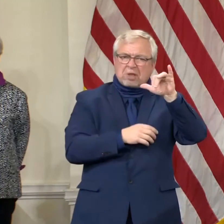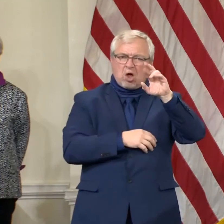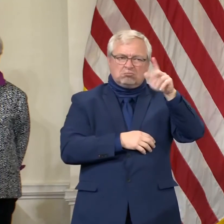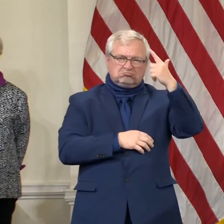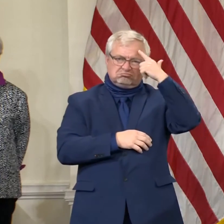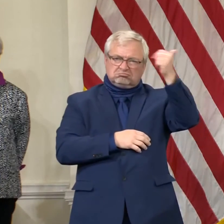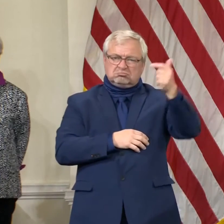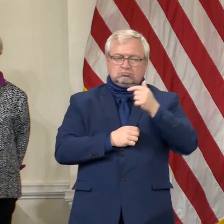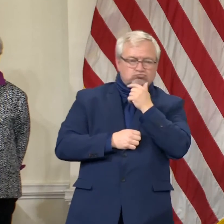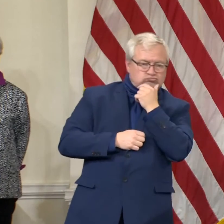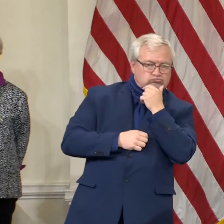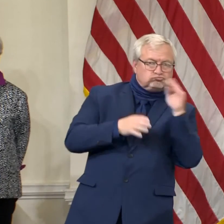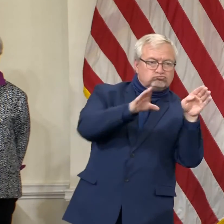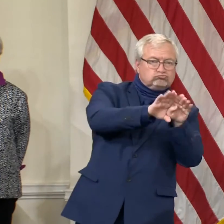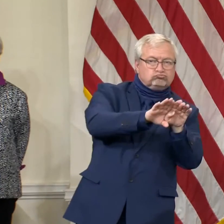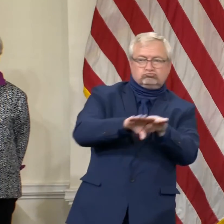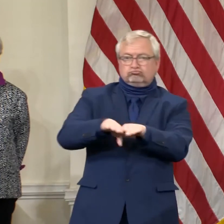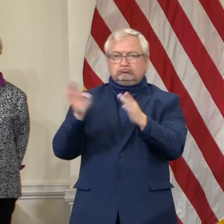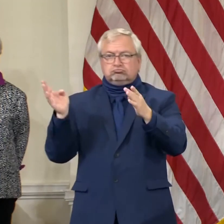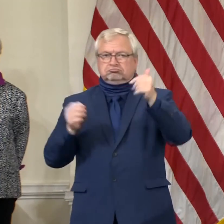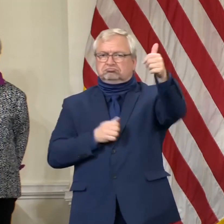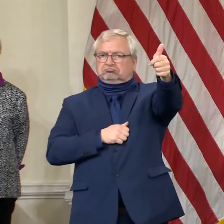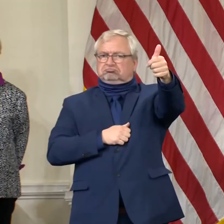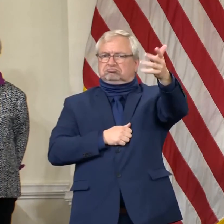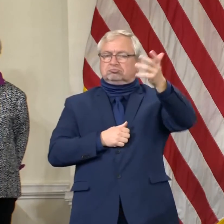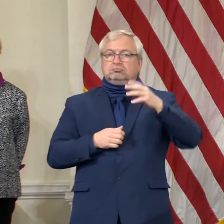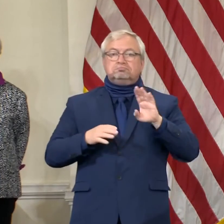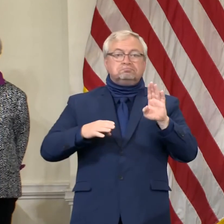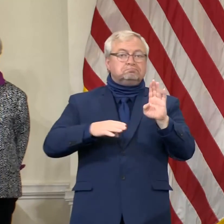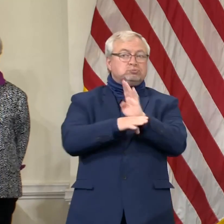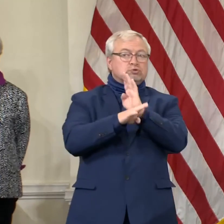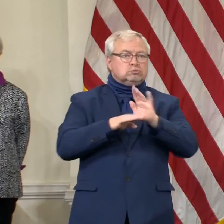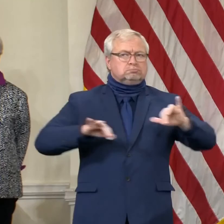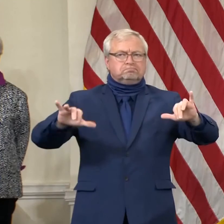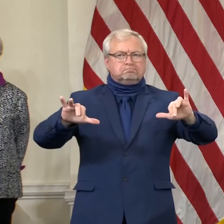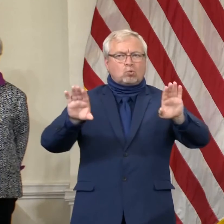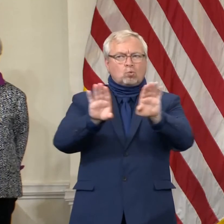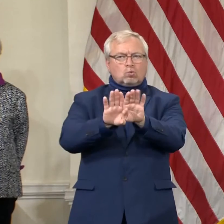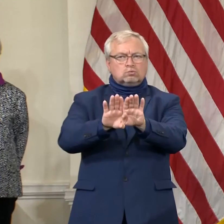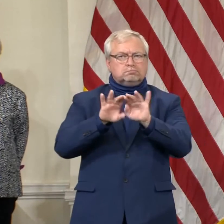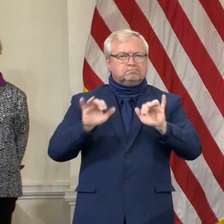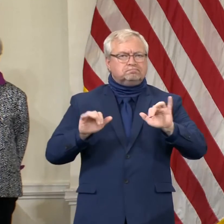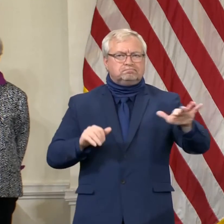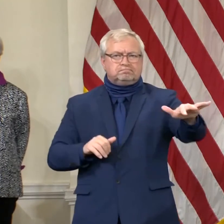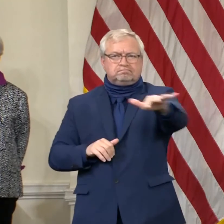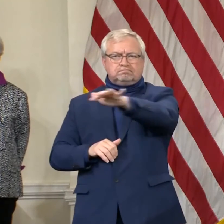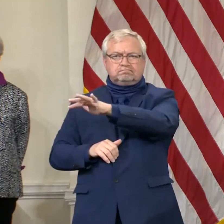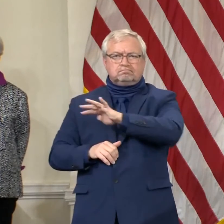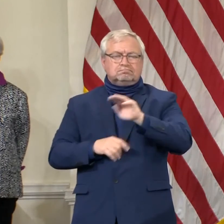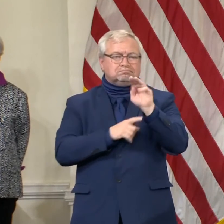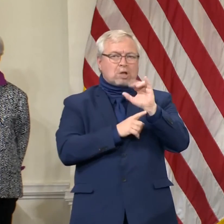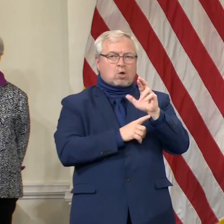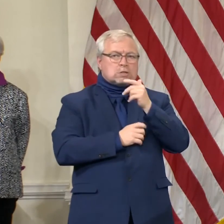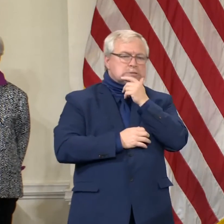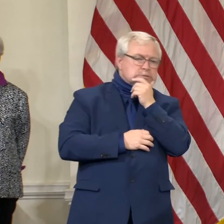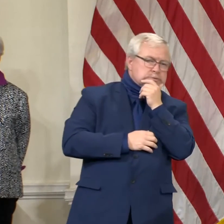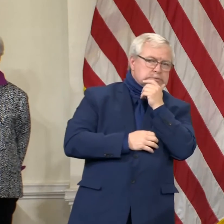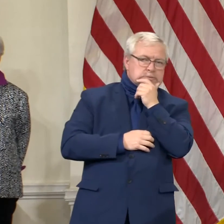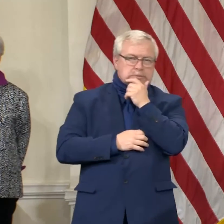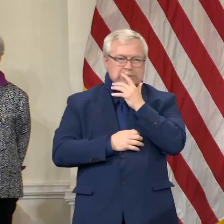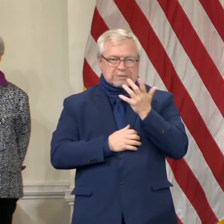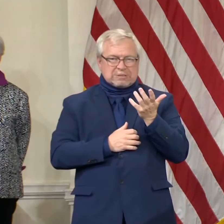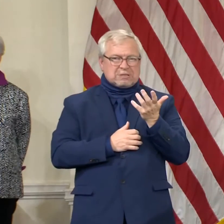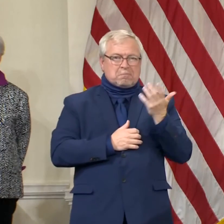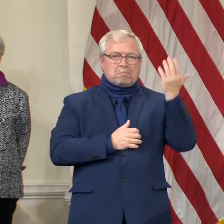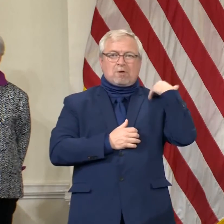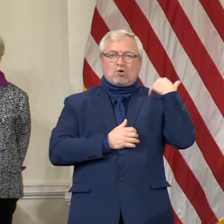He decided a while ago on his own accord that he didn't want people walking on it, and then he decided he would let people walk on it. That didn't have anything to do